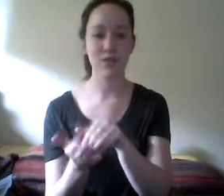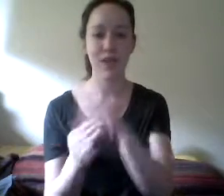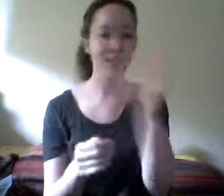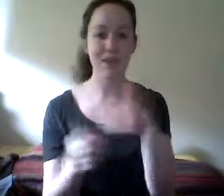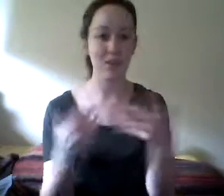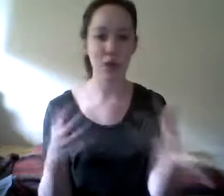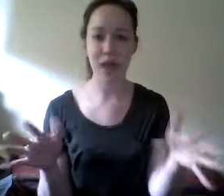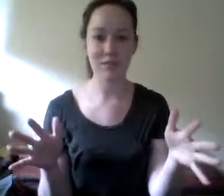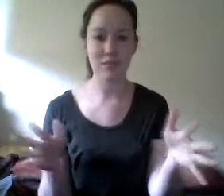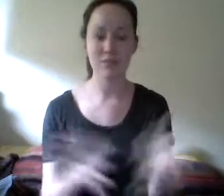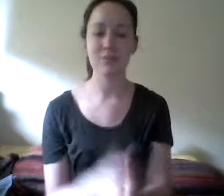end.